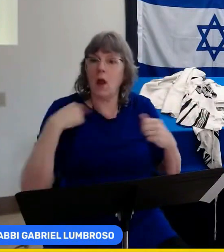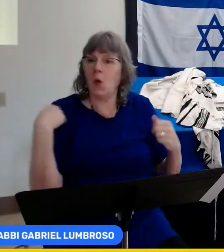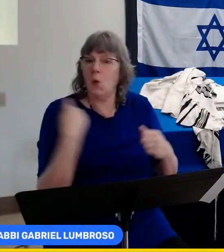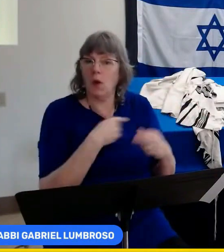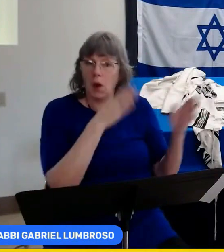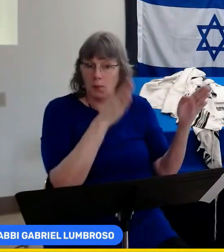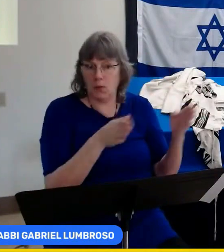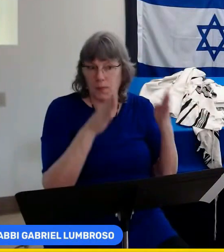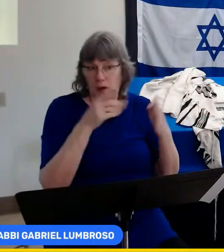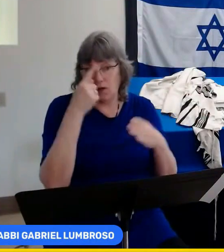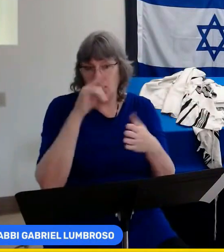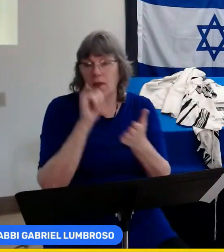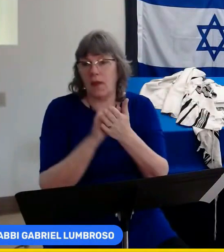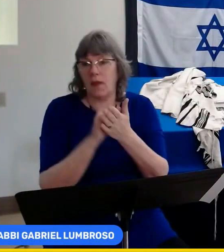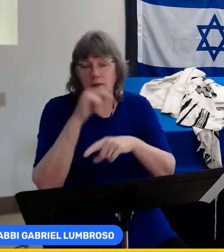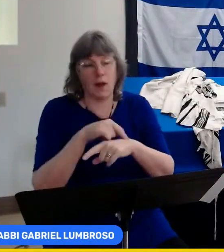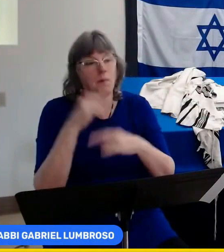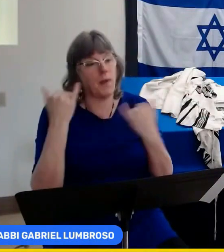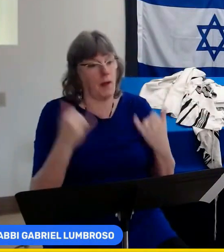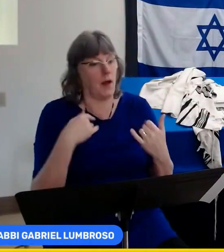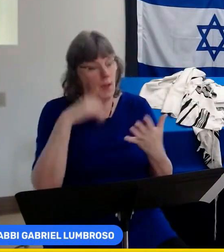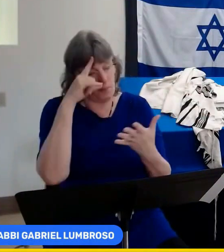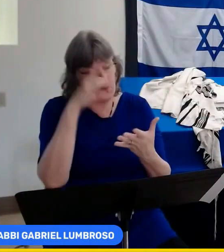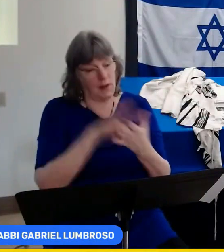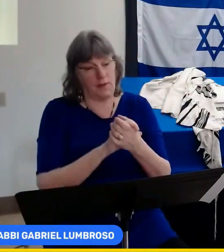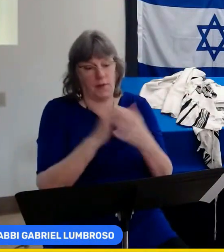time. I believe